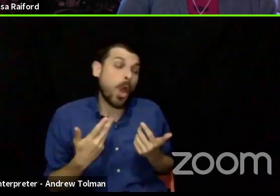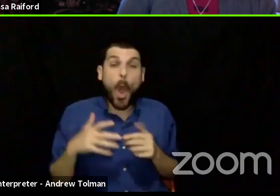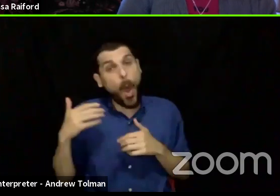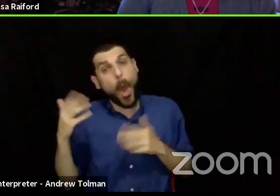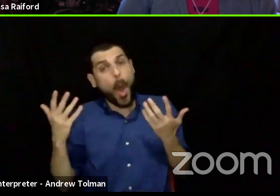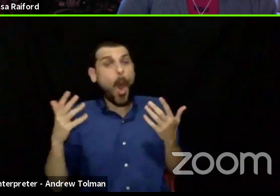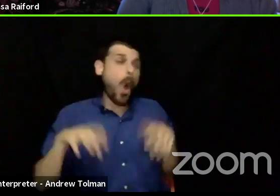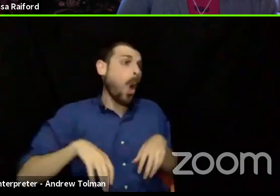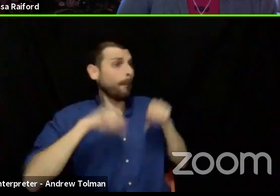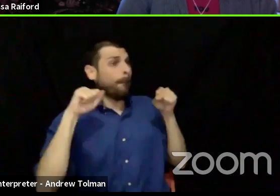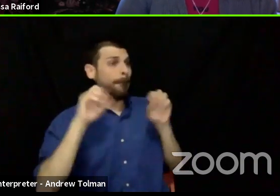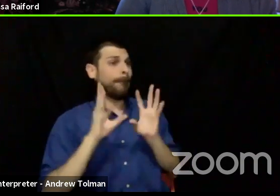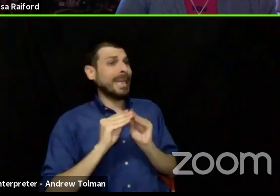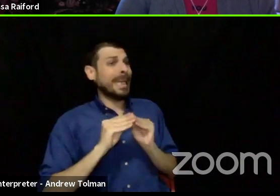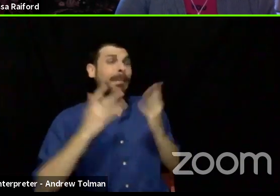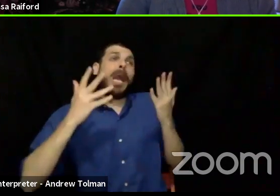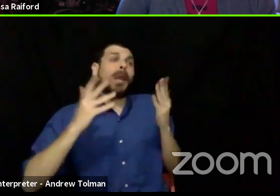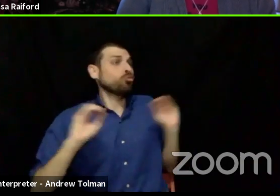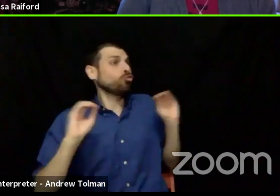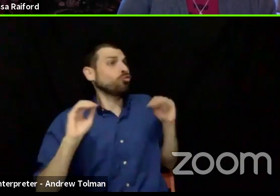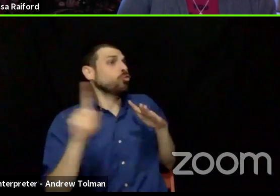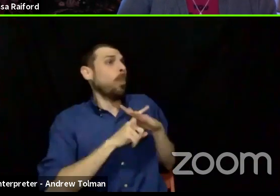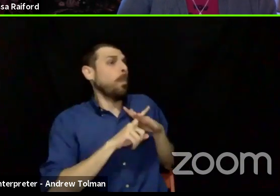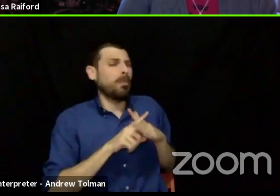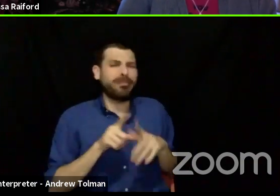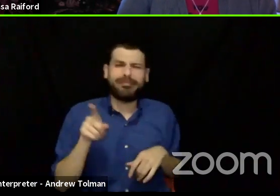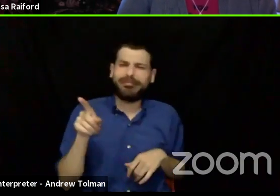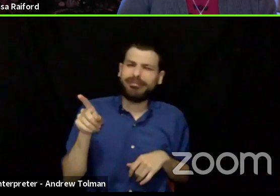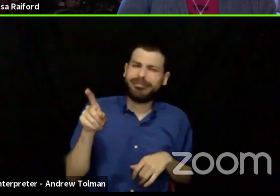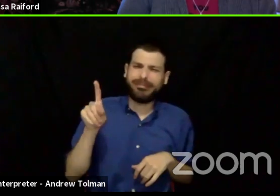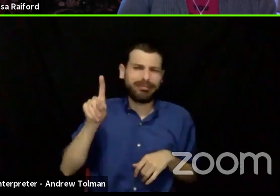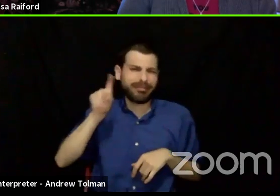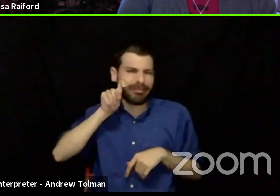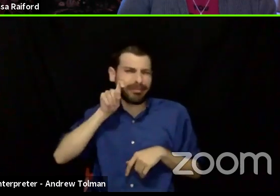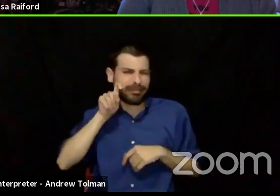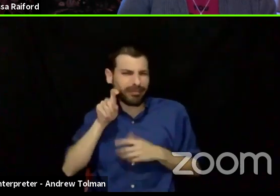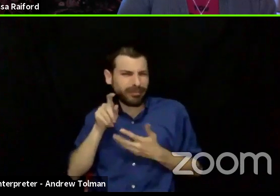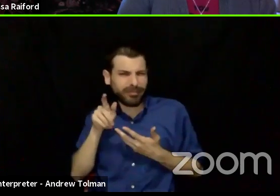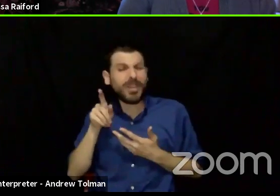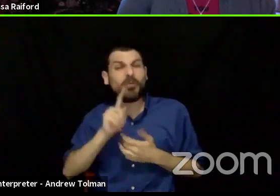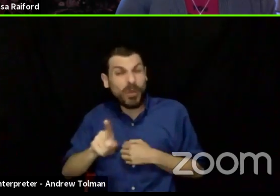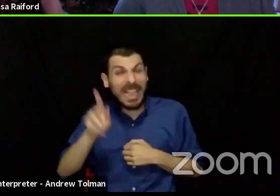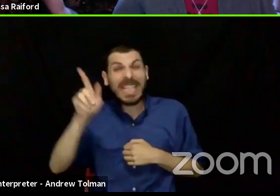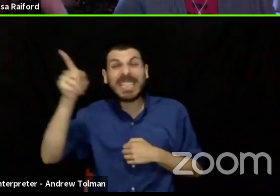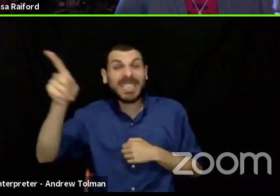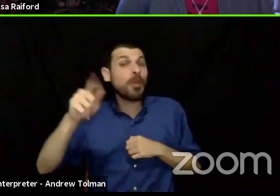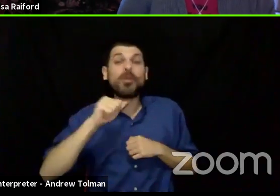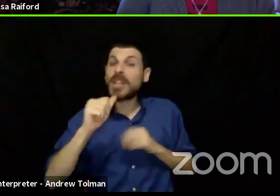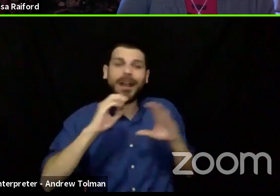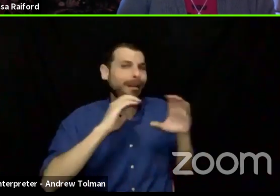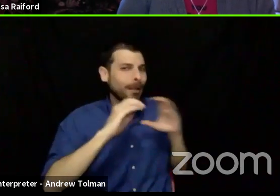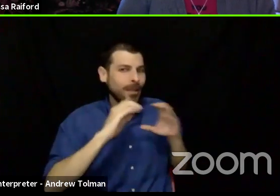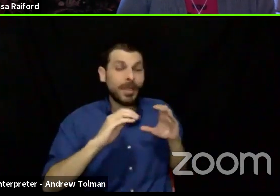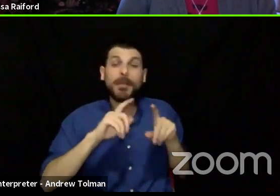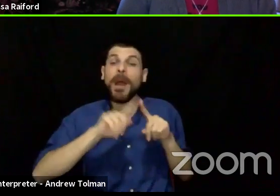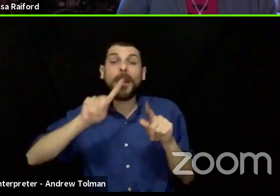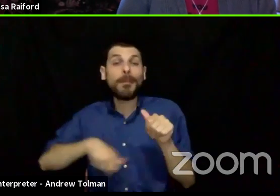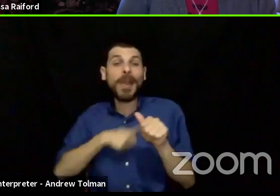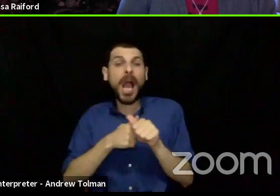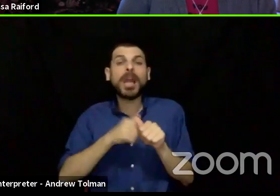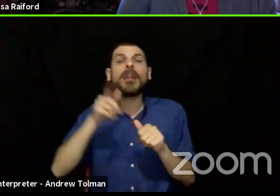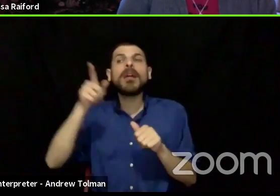things around communicating to the people that lived there about what was happening and how we would pay $1 million to a contractor